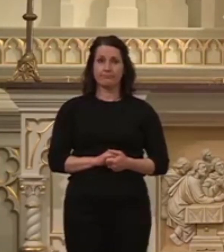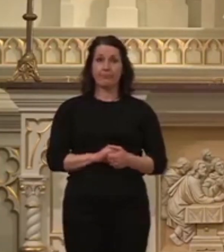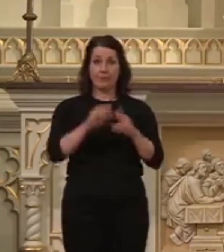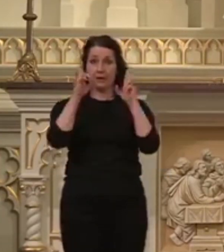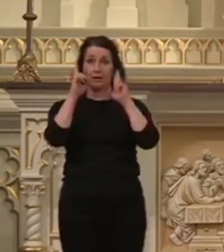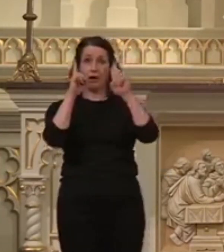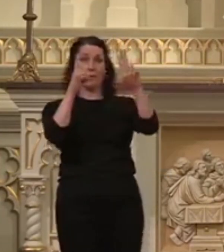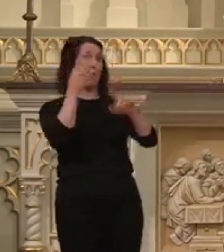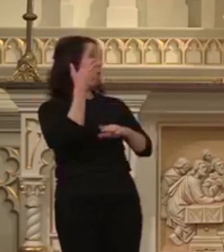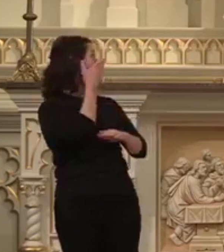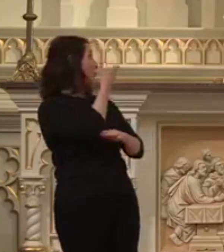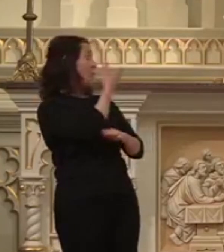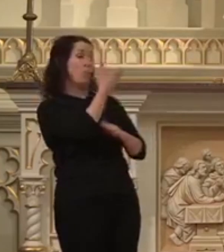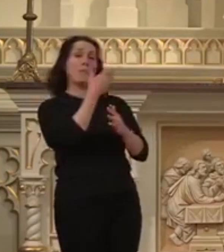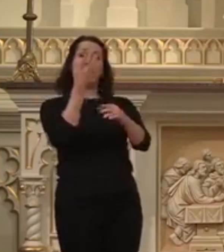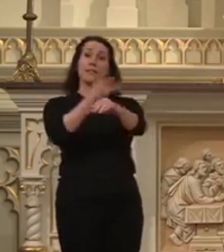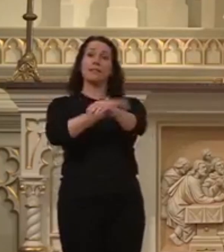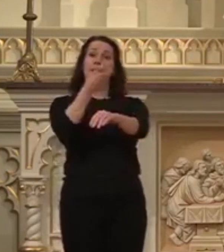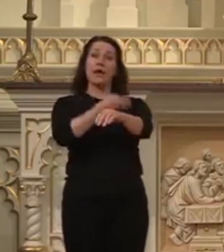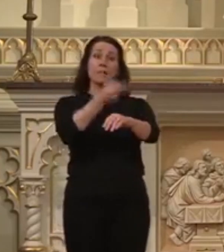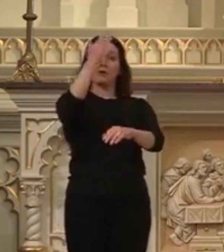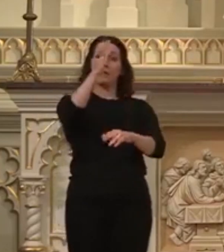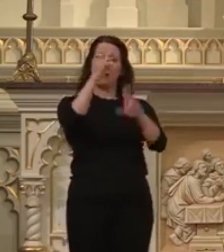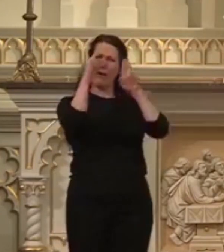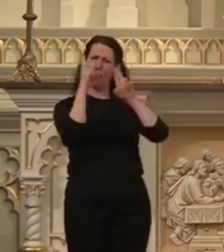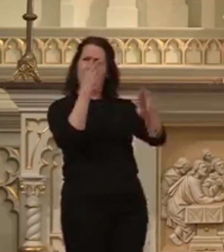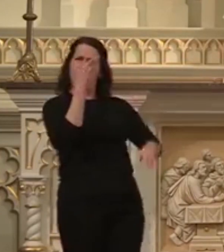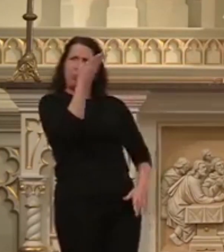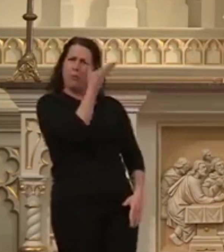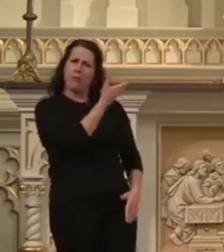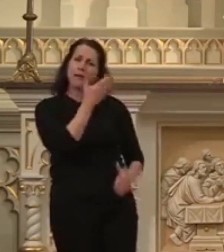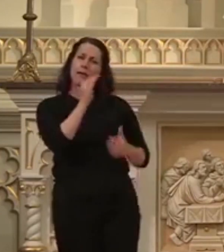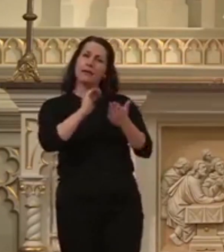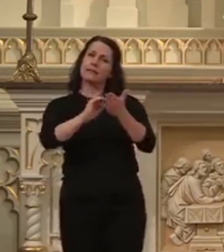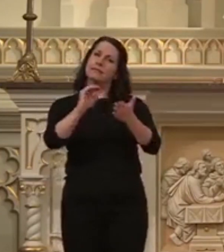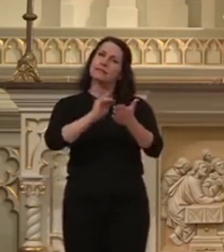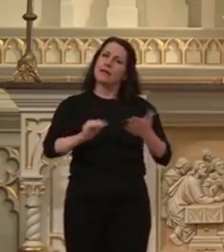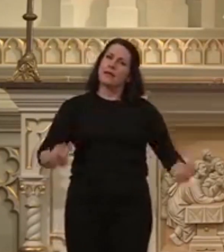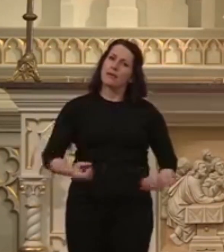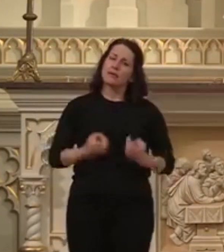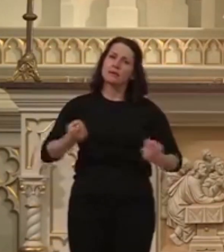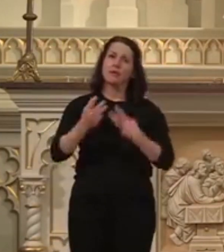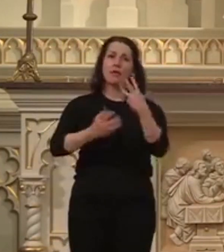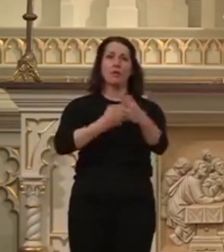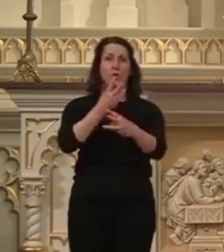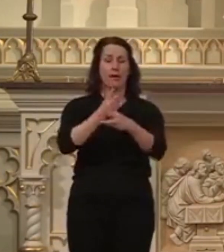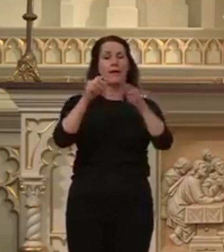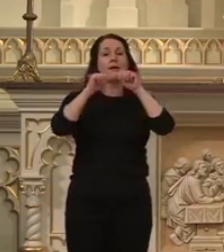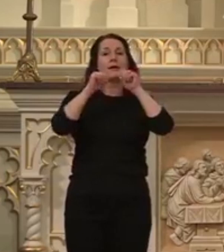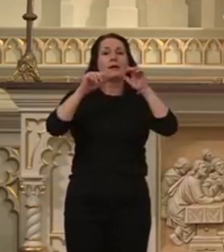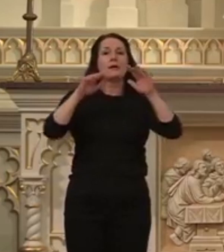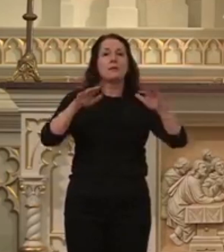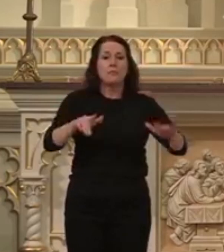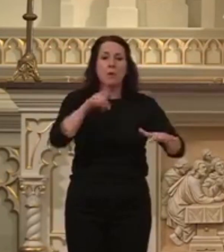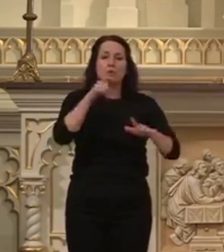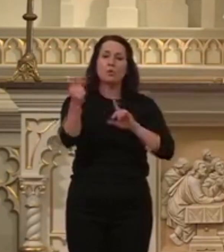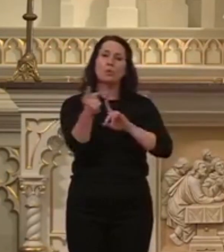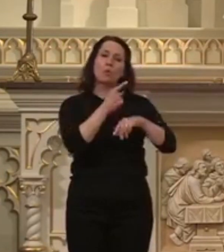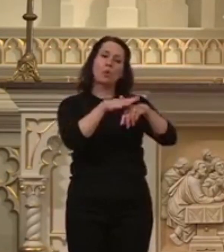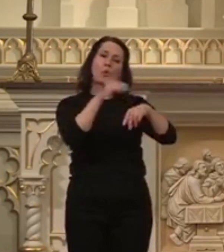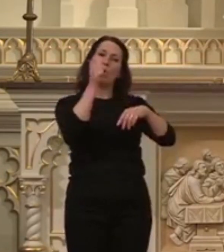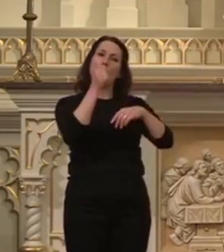Behold the Lamb of God. Behold him who takes away the sins of the world. Blessed are those called to the supper of the